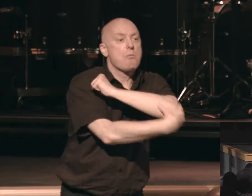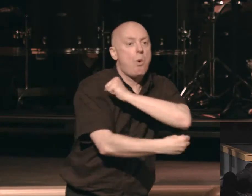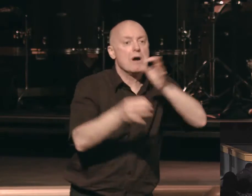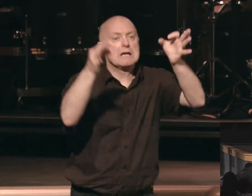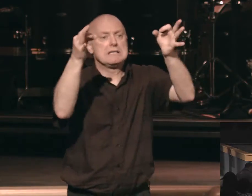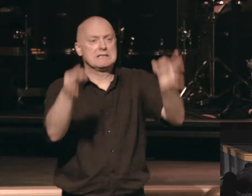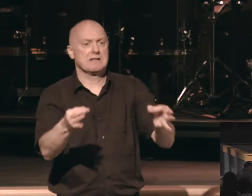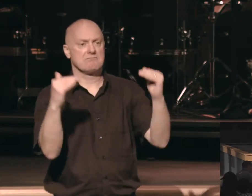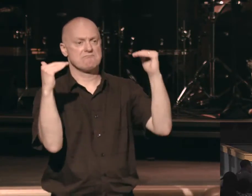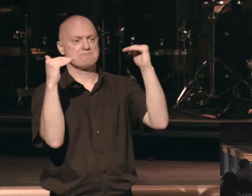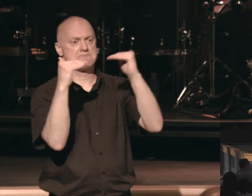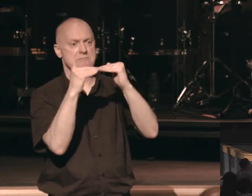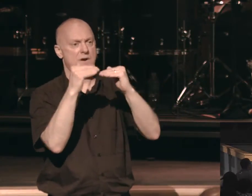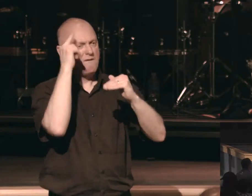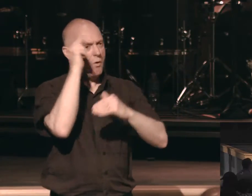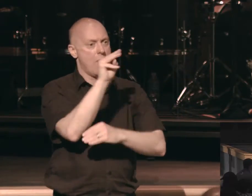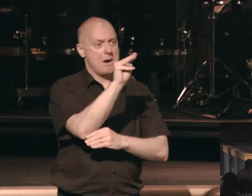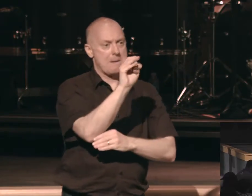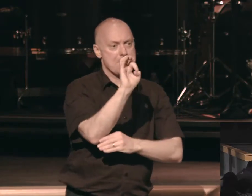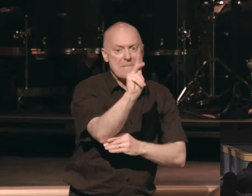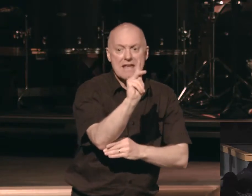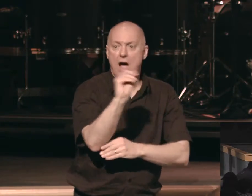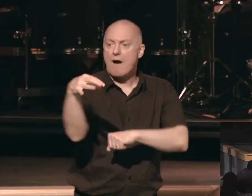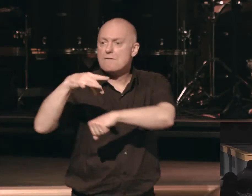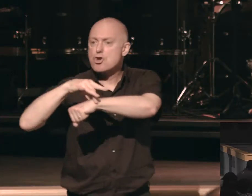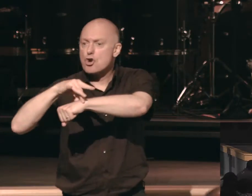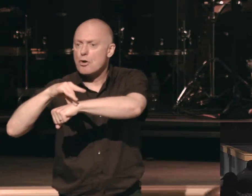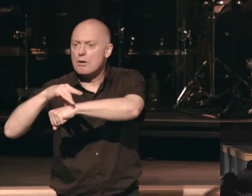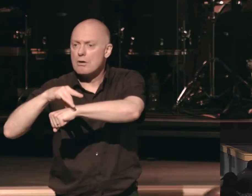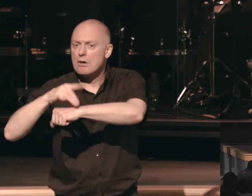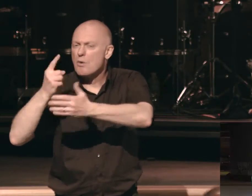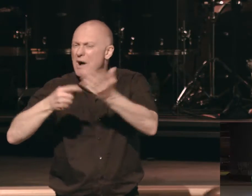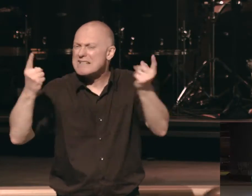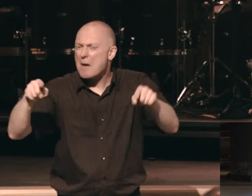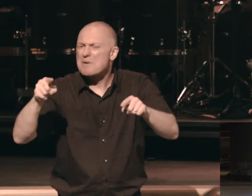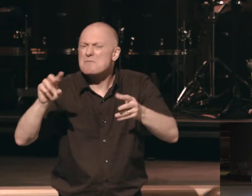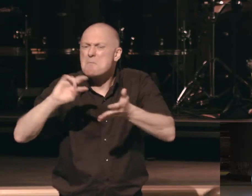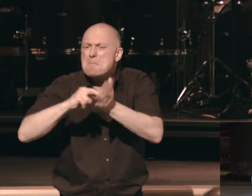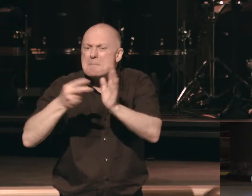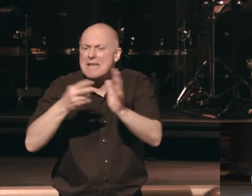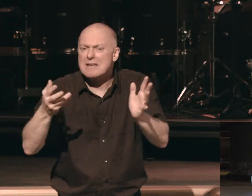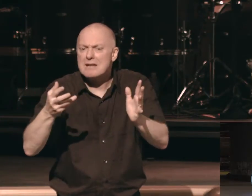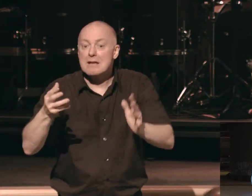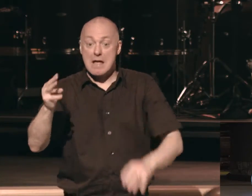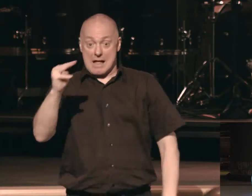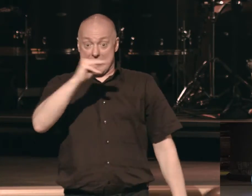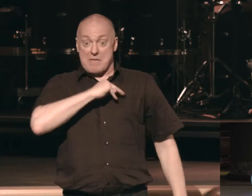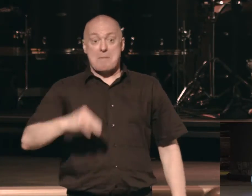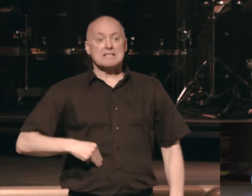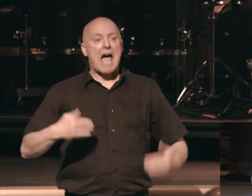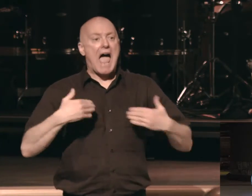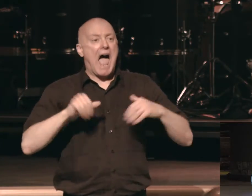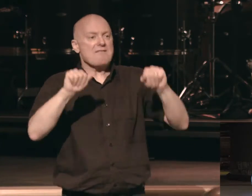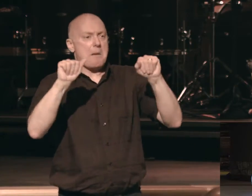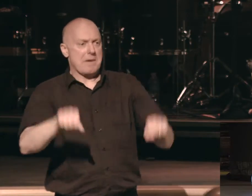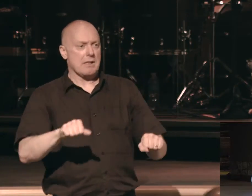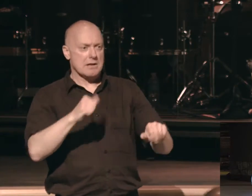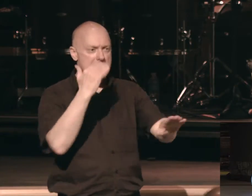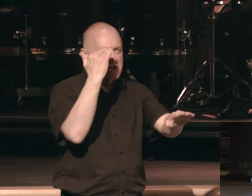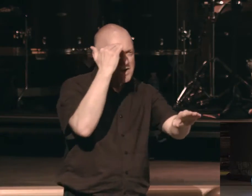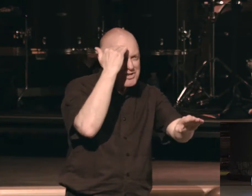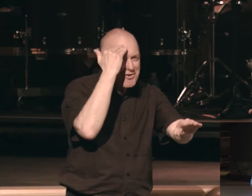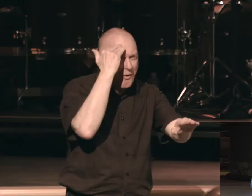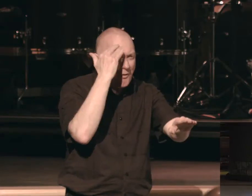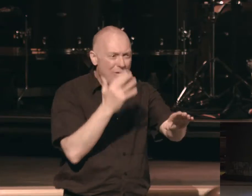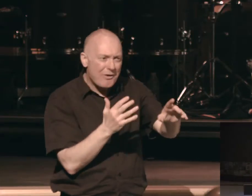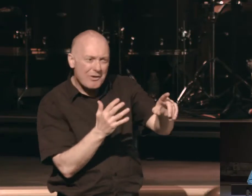with equity for the meek of the earth. Now, what's happening here is this: the Messiah has the ability to distinguish between